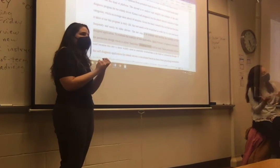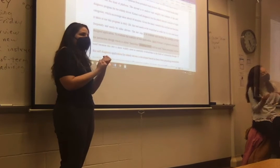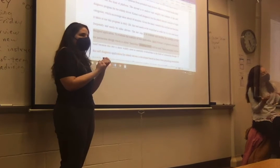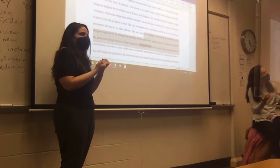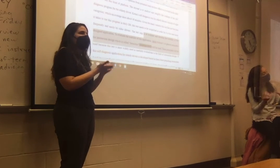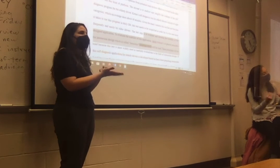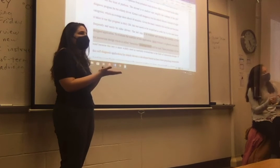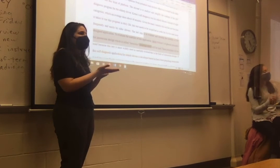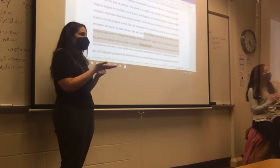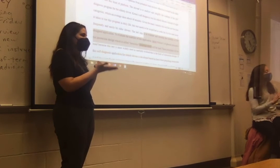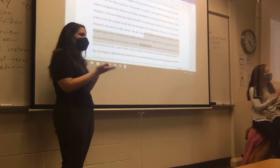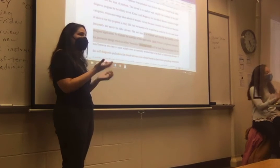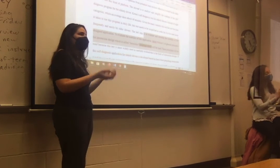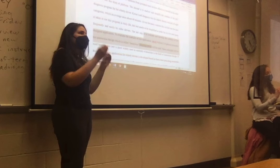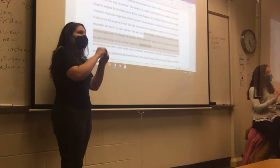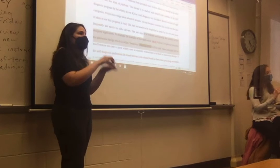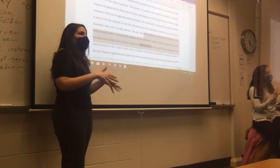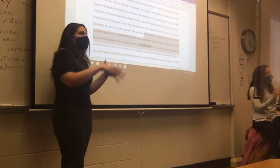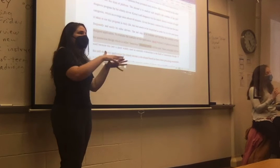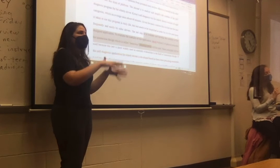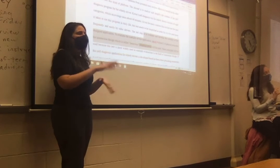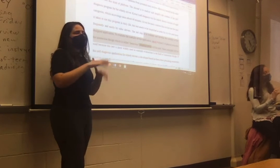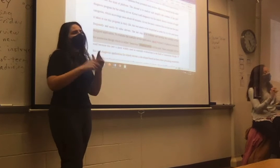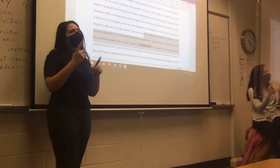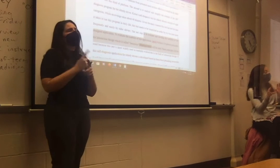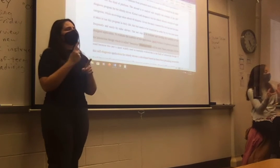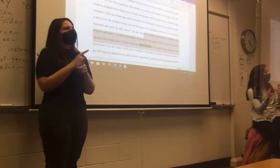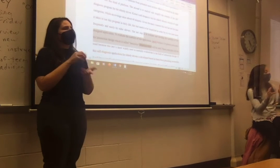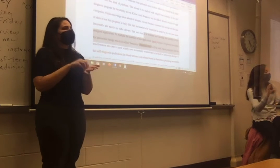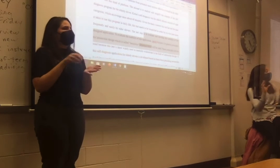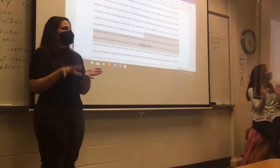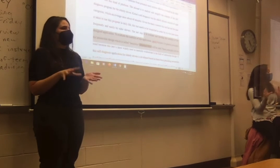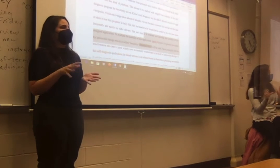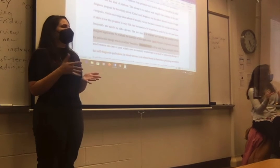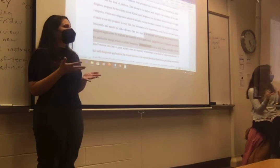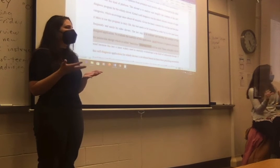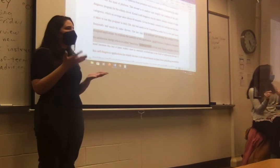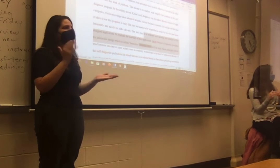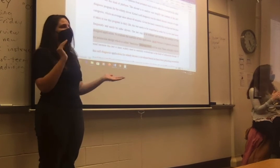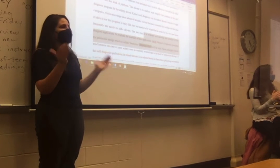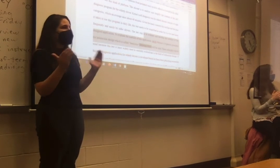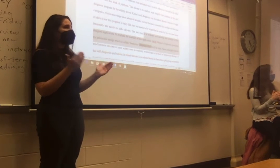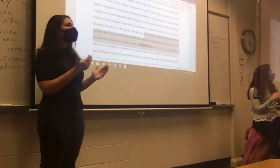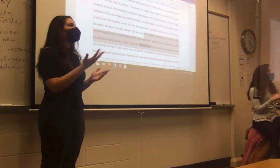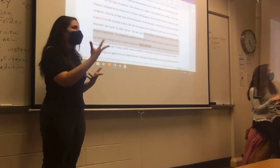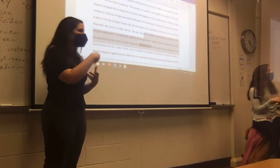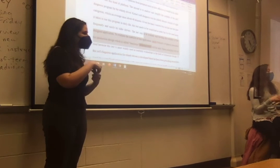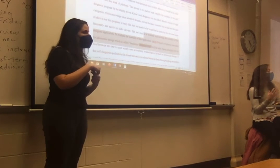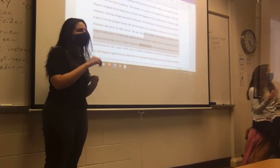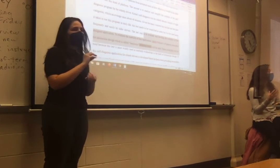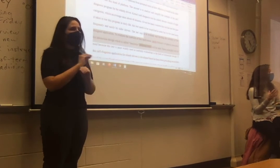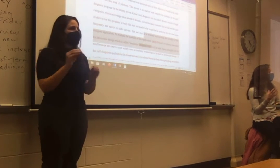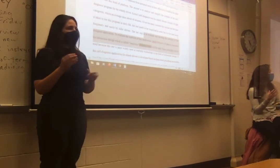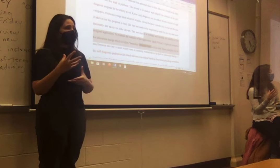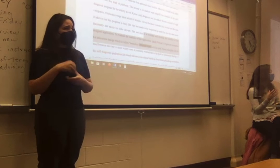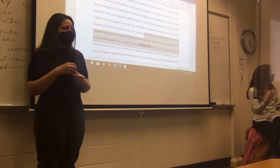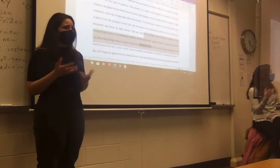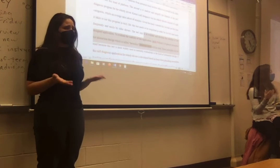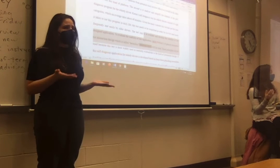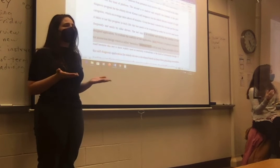student, then you could compare autistic students to a group of non-autistic students, right? Yes. So it just depends what you want to focus